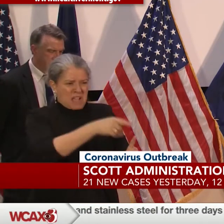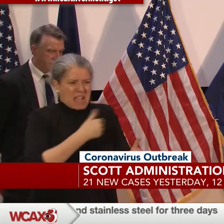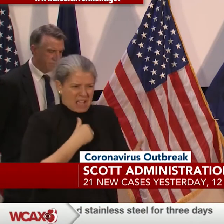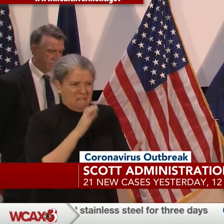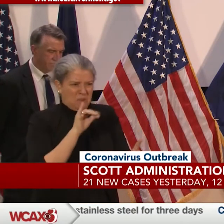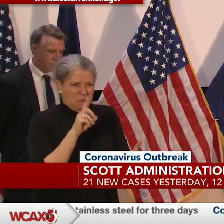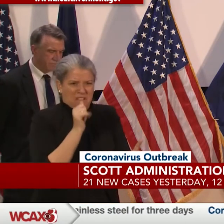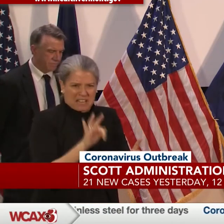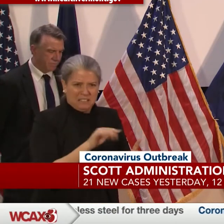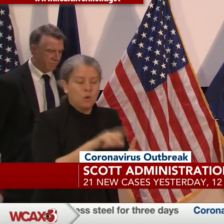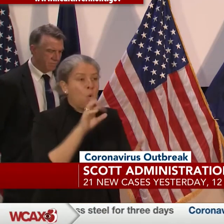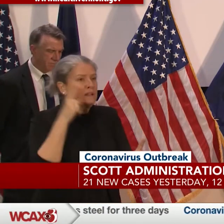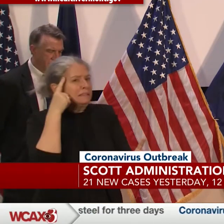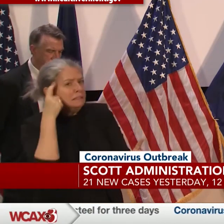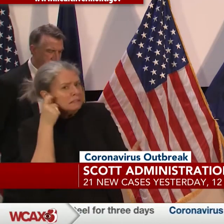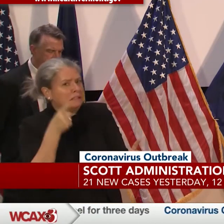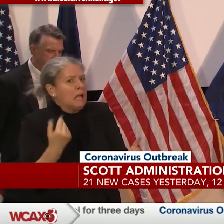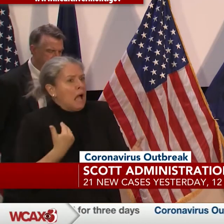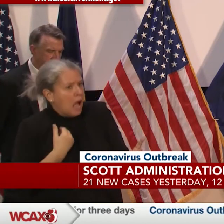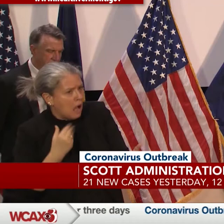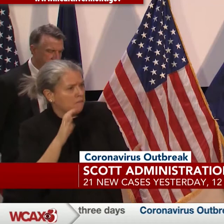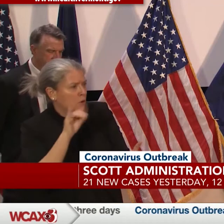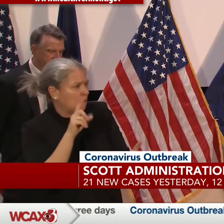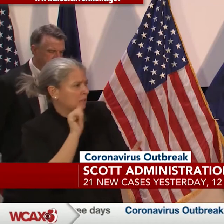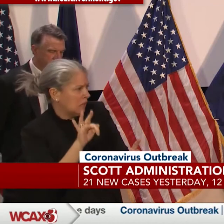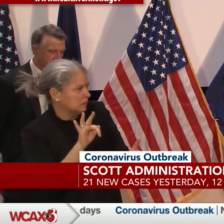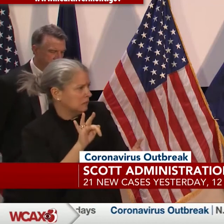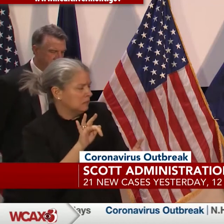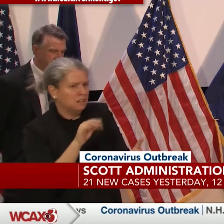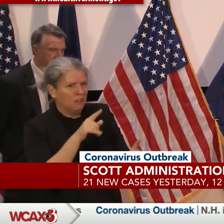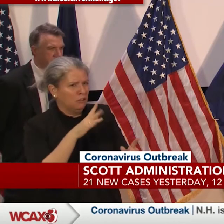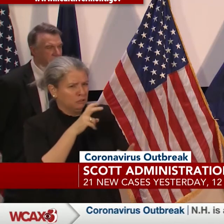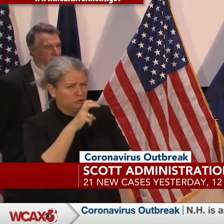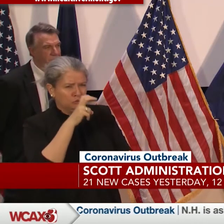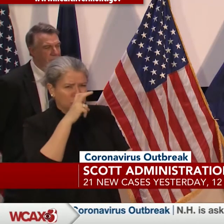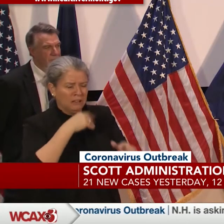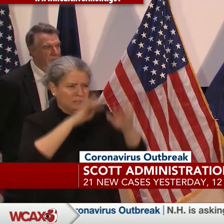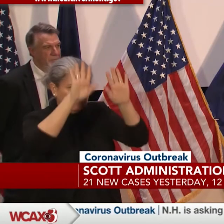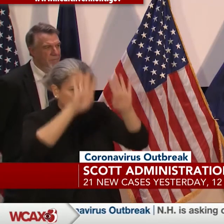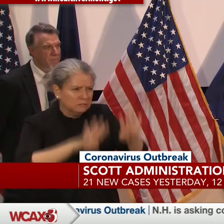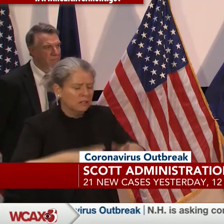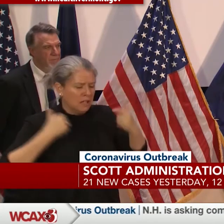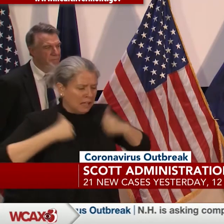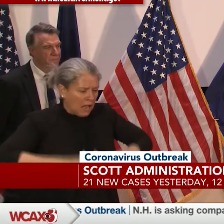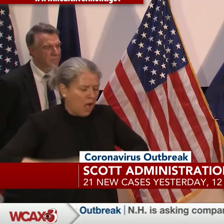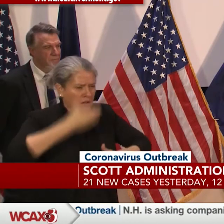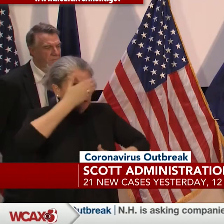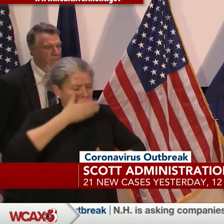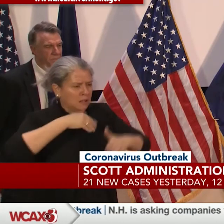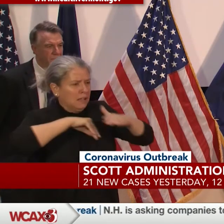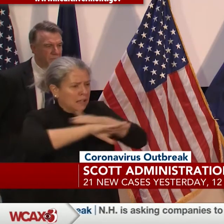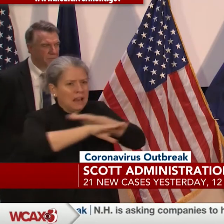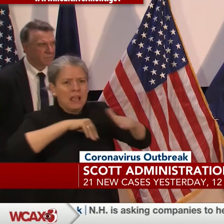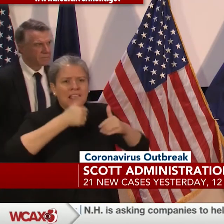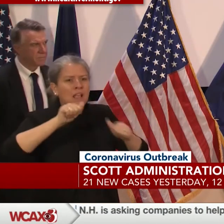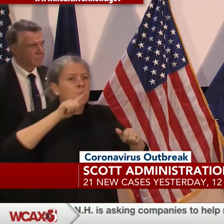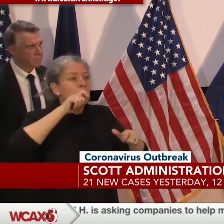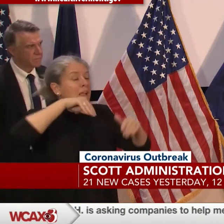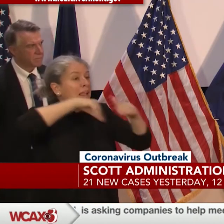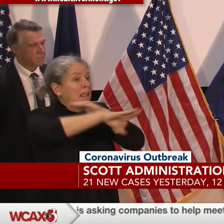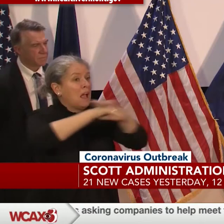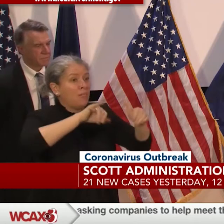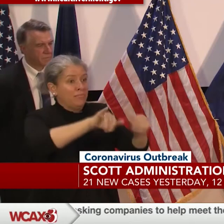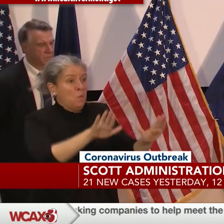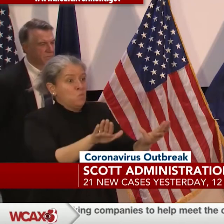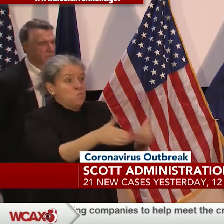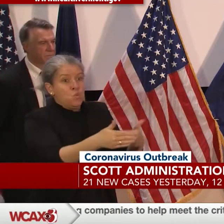under investigation awaiting a test result is under a very strict isolation procedure. So that those going in and out of the